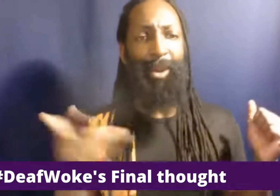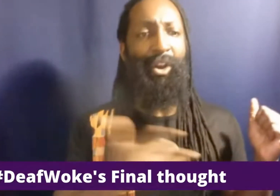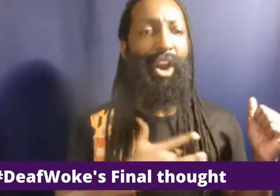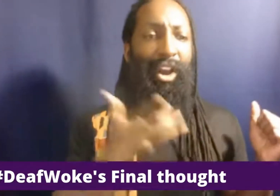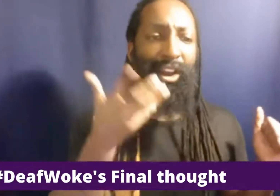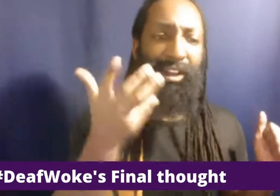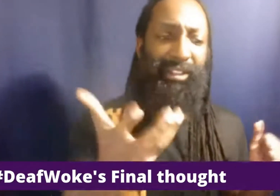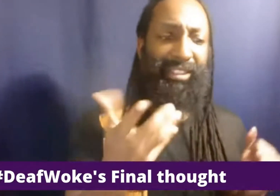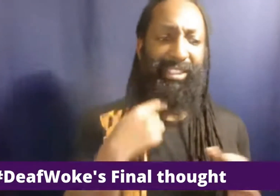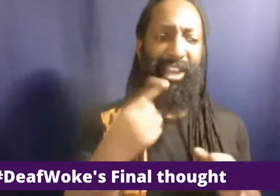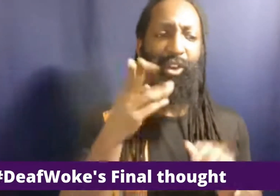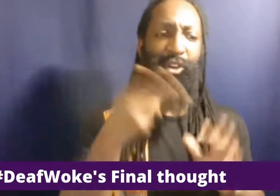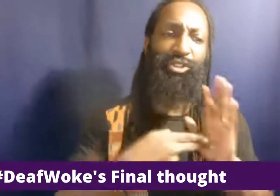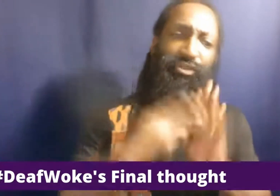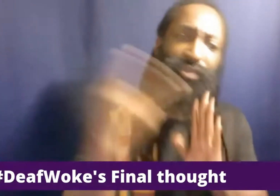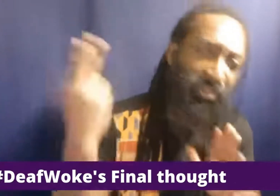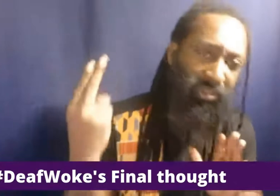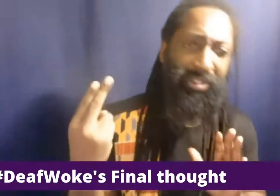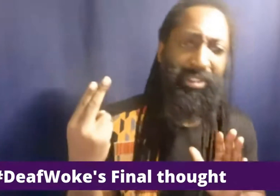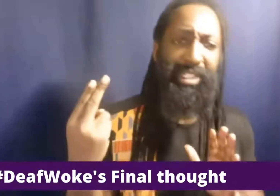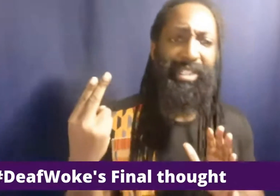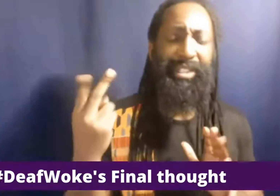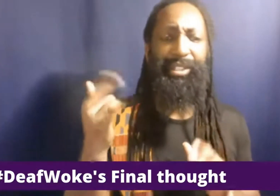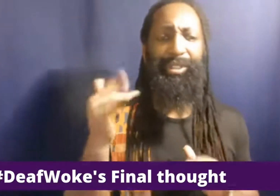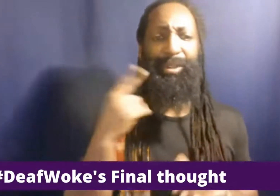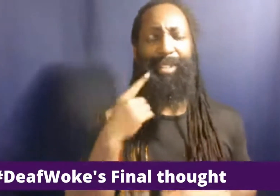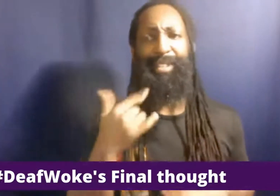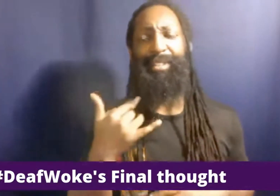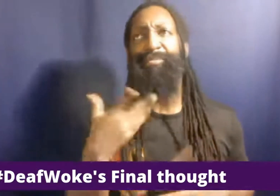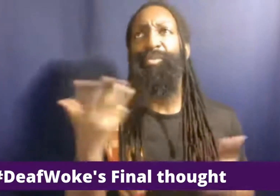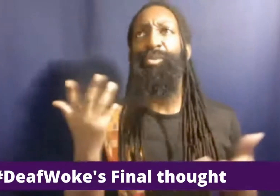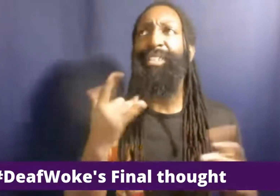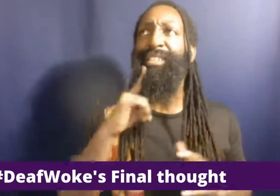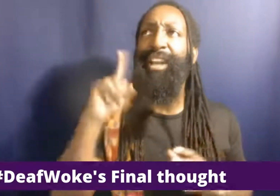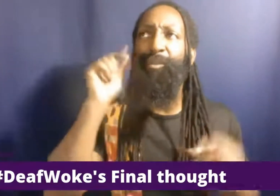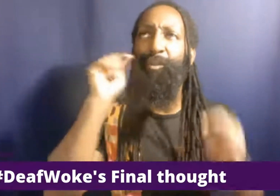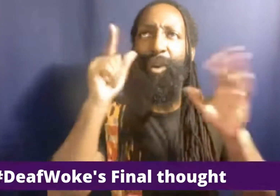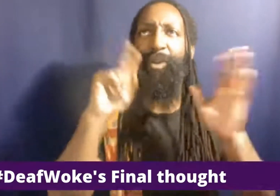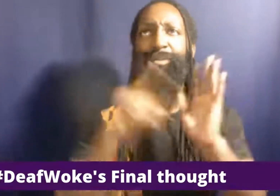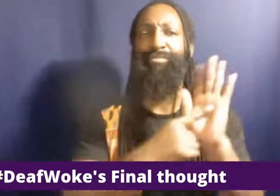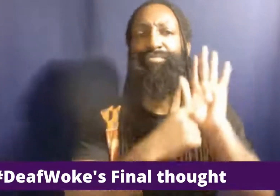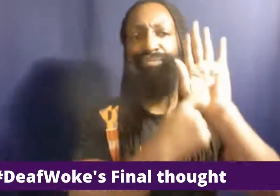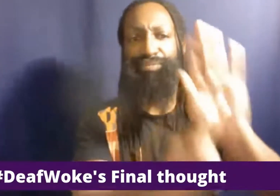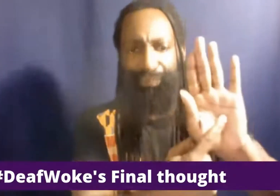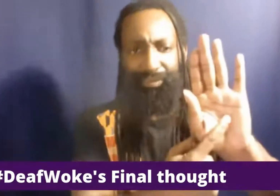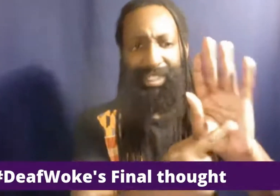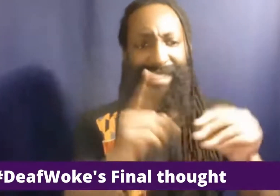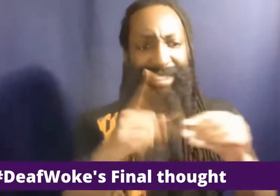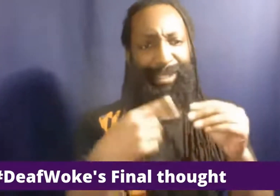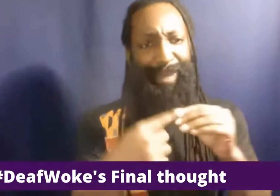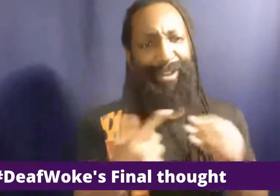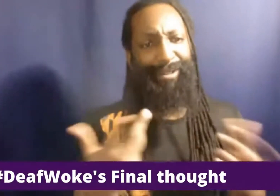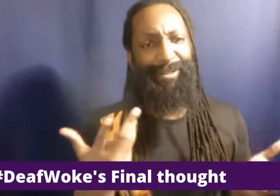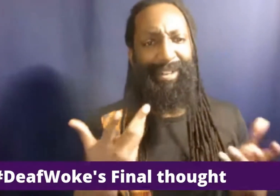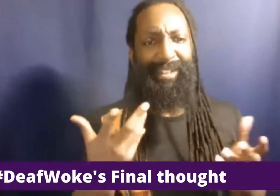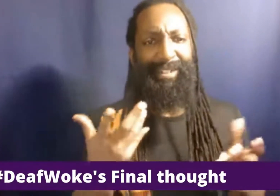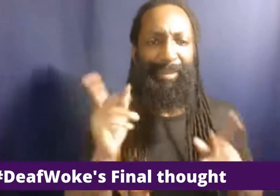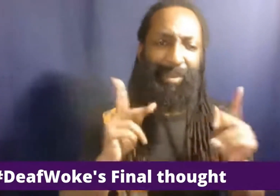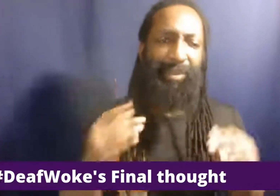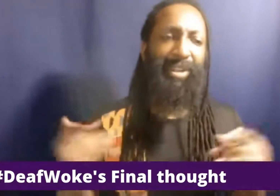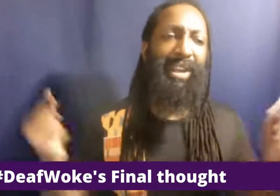opening up her heart to tell her truth. You know what I mean? What's that woke is